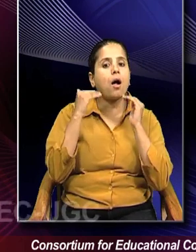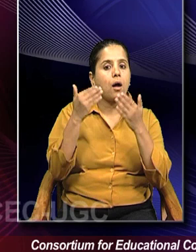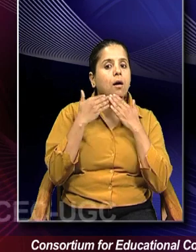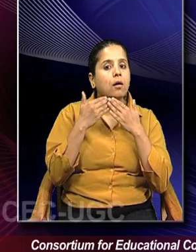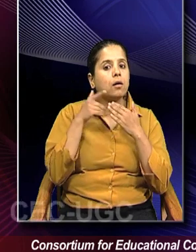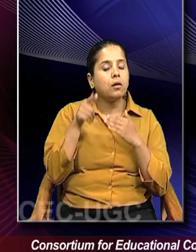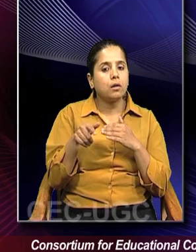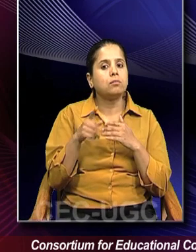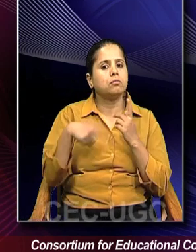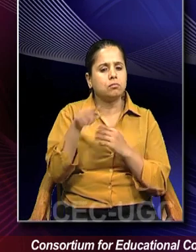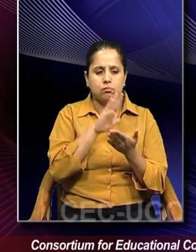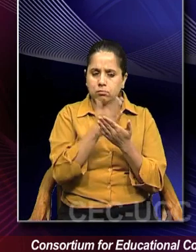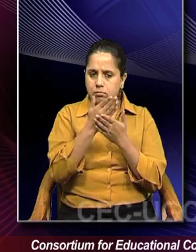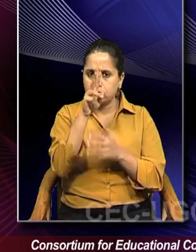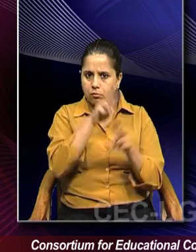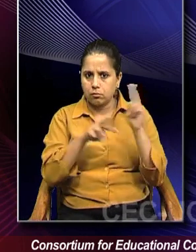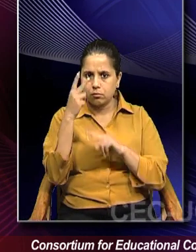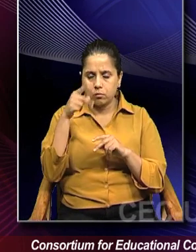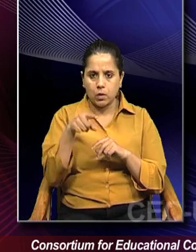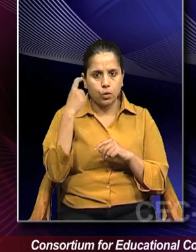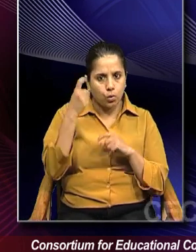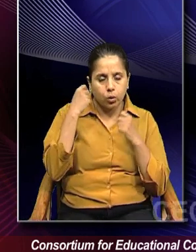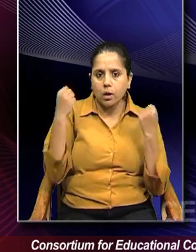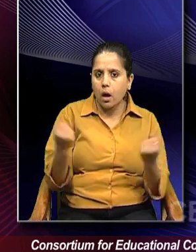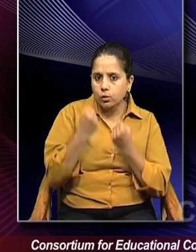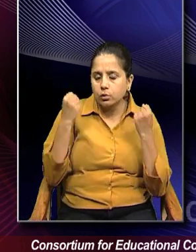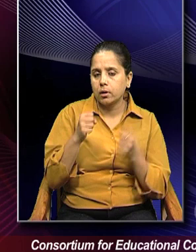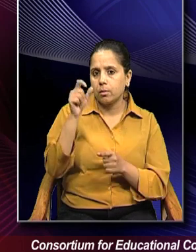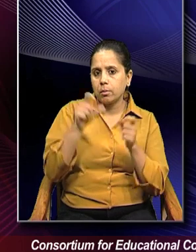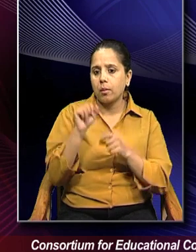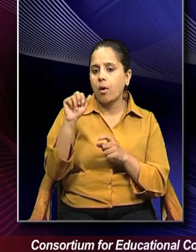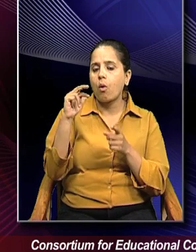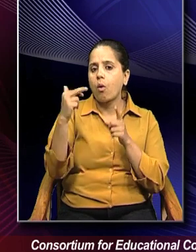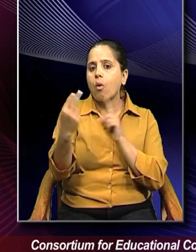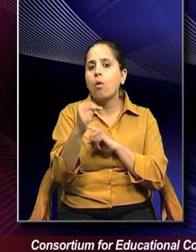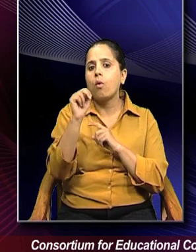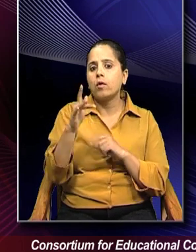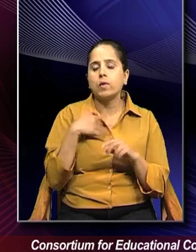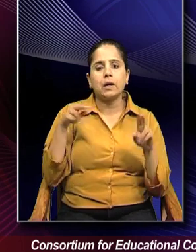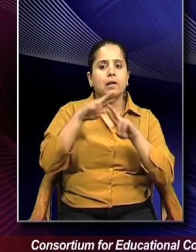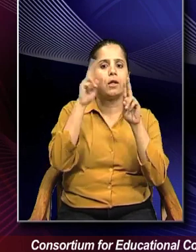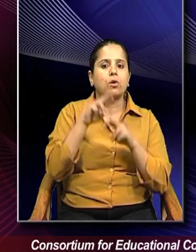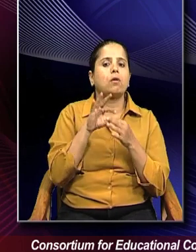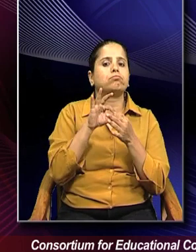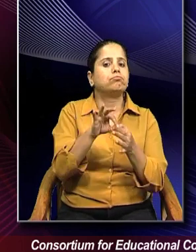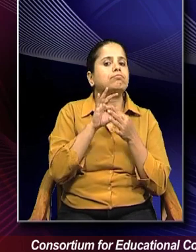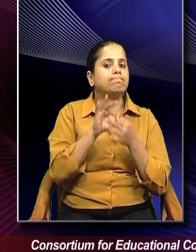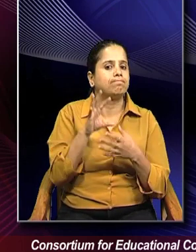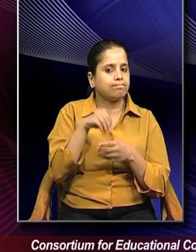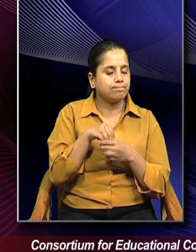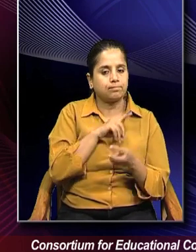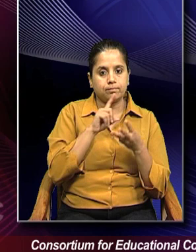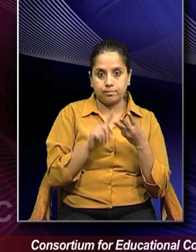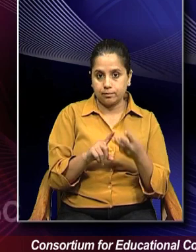to interpret the thoughts and actions of people involved with international relations.